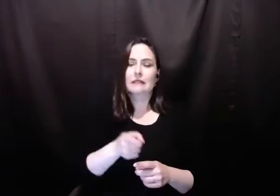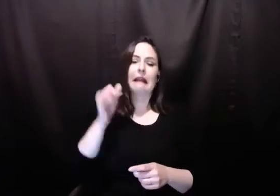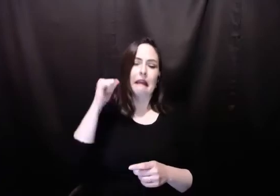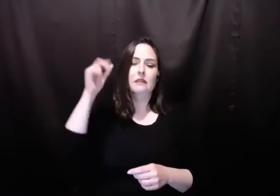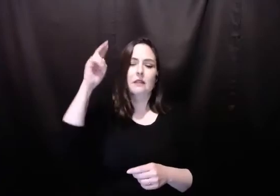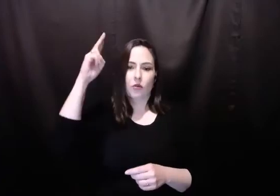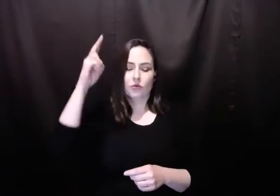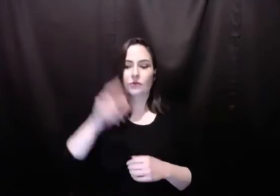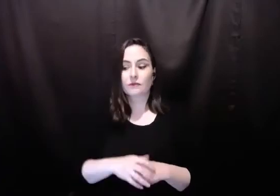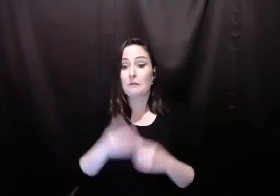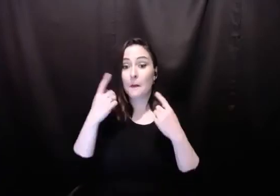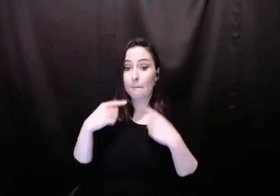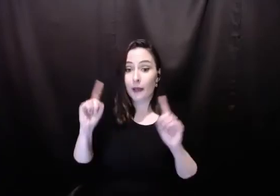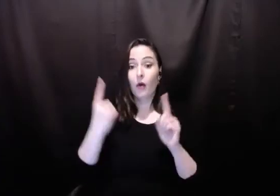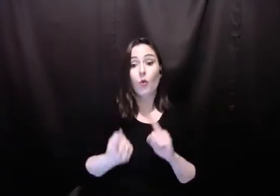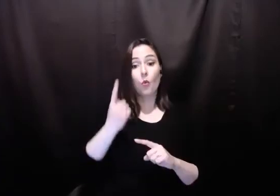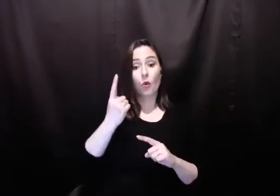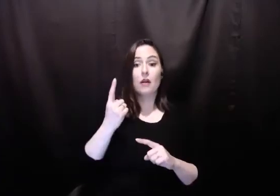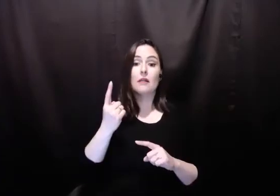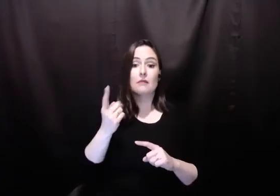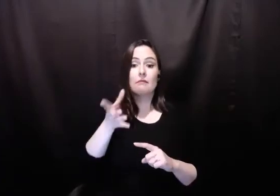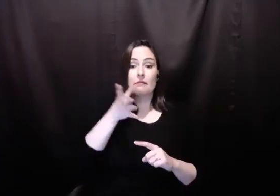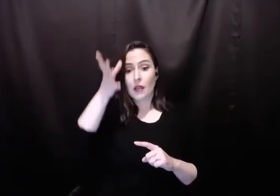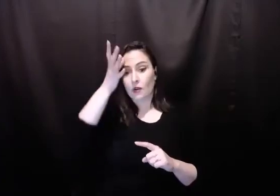in a rehab program in the state of Iowa. And